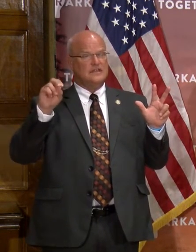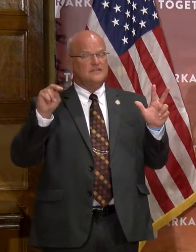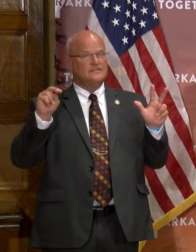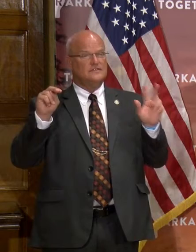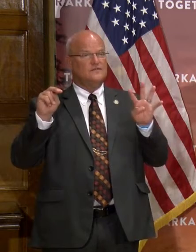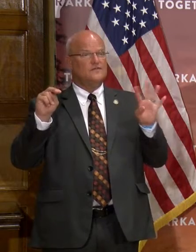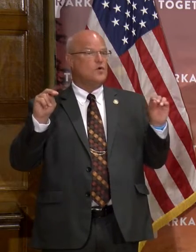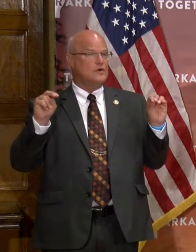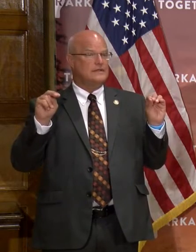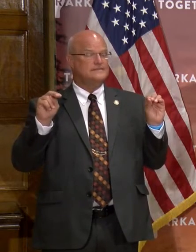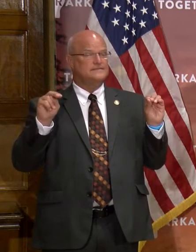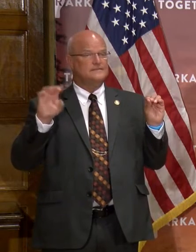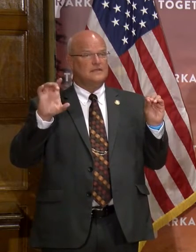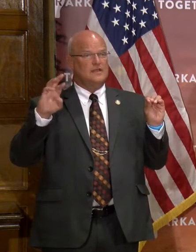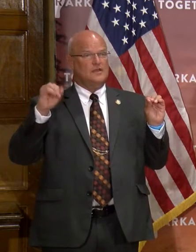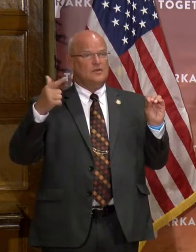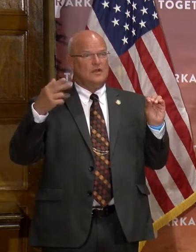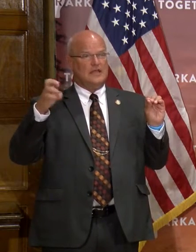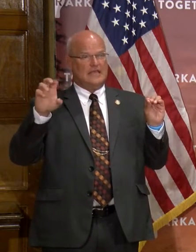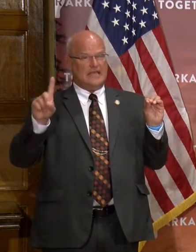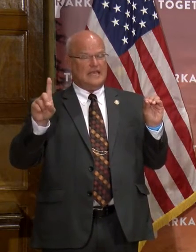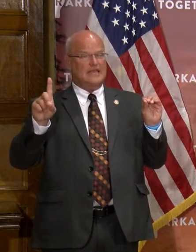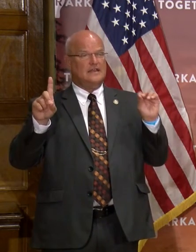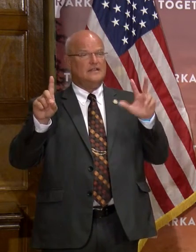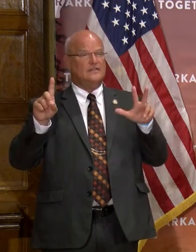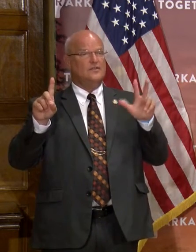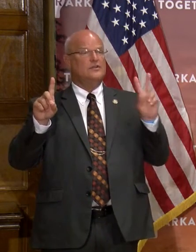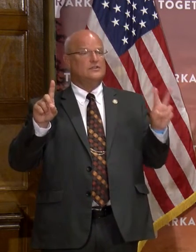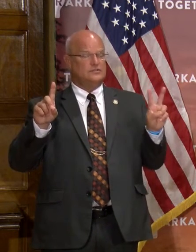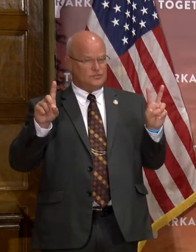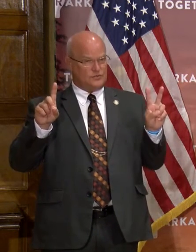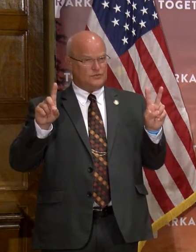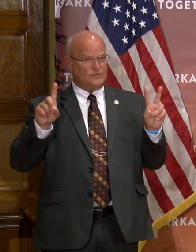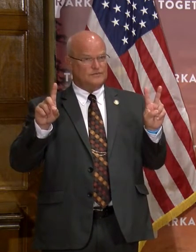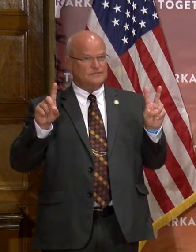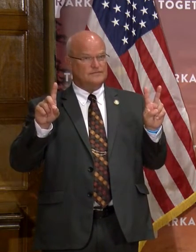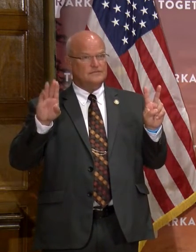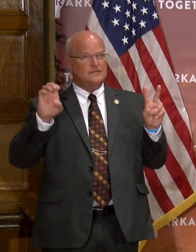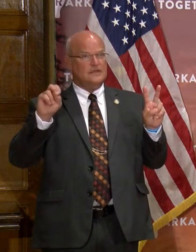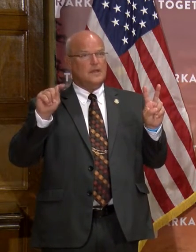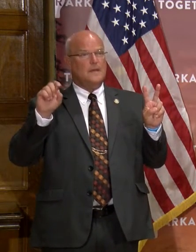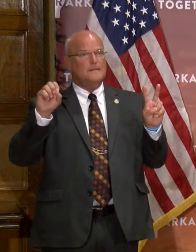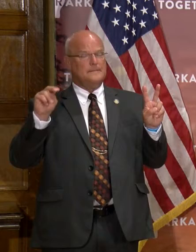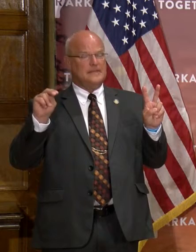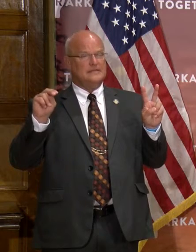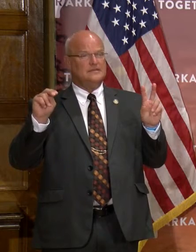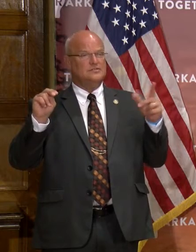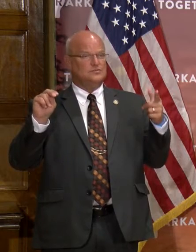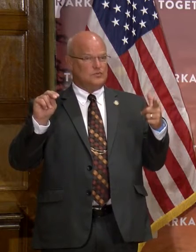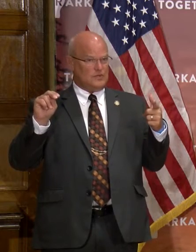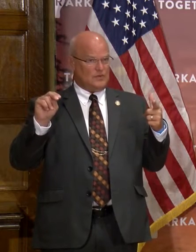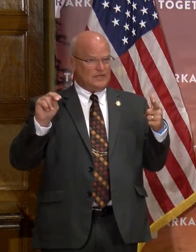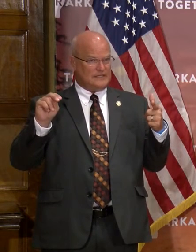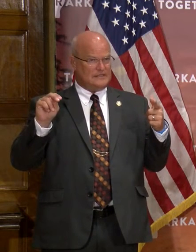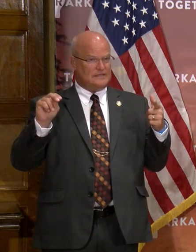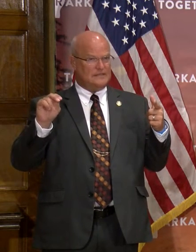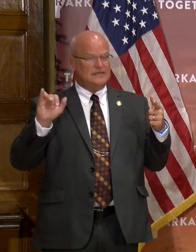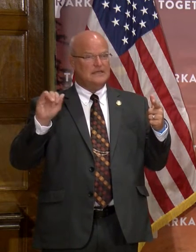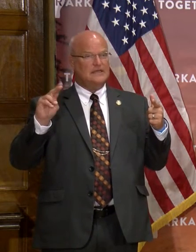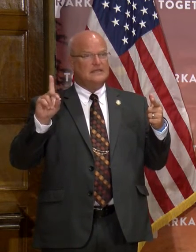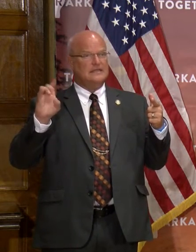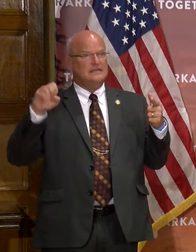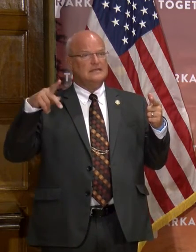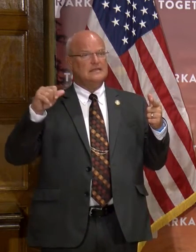40, Craighead County 32, Benton County 21, and